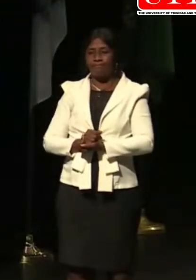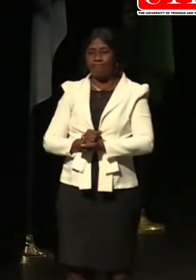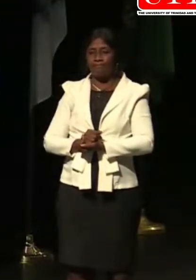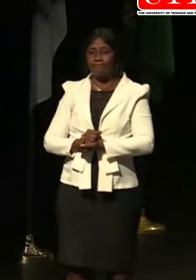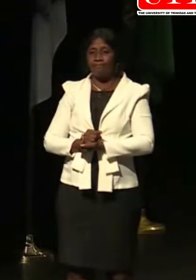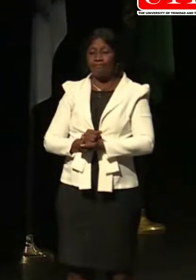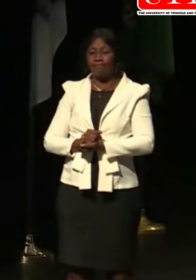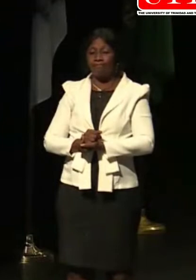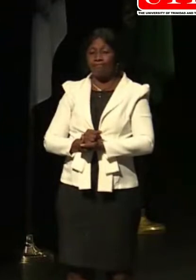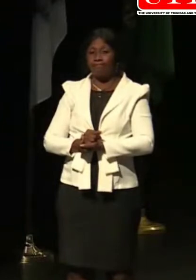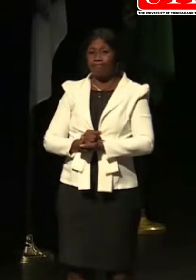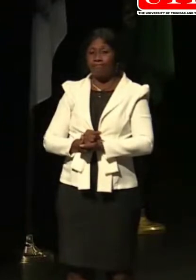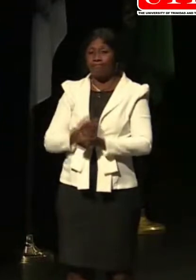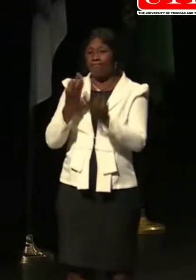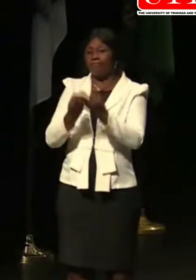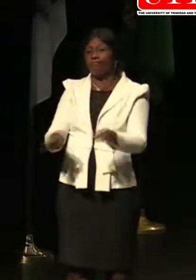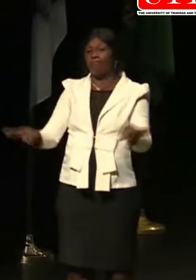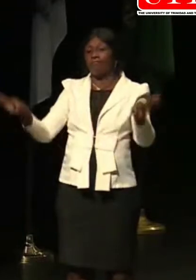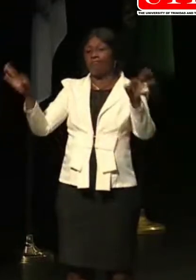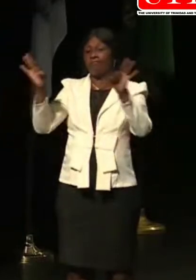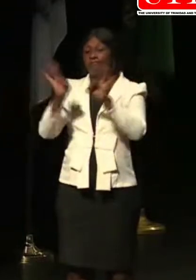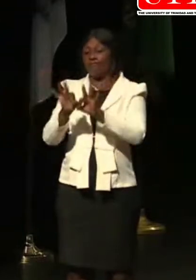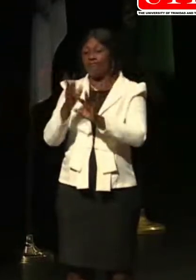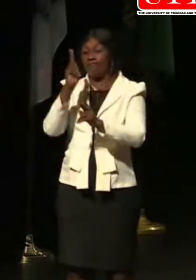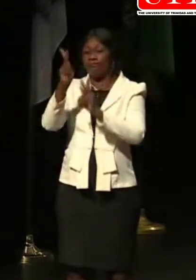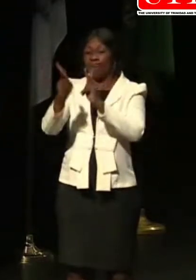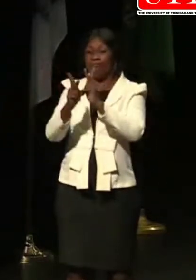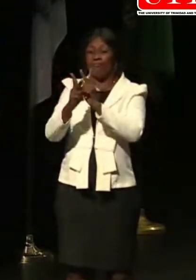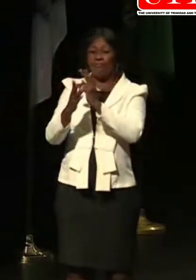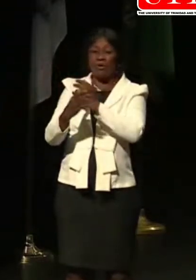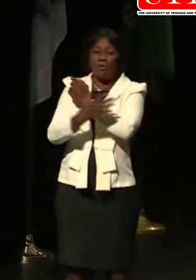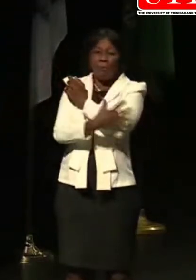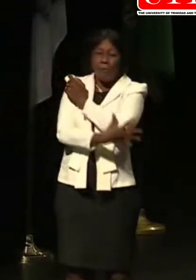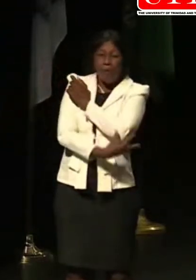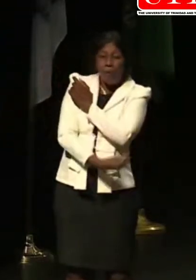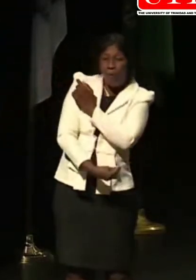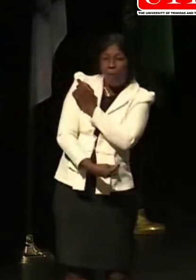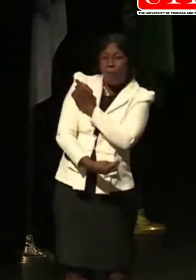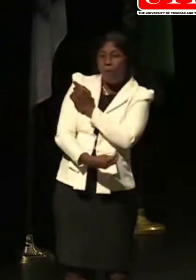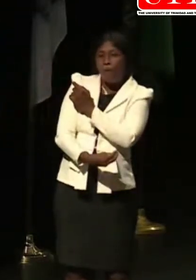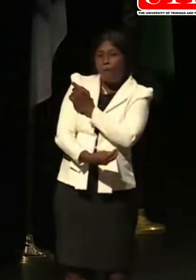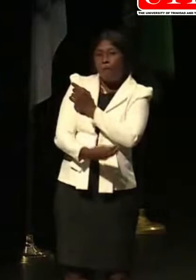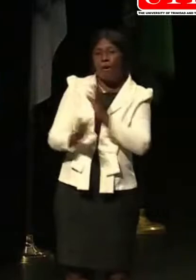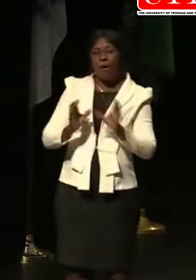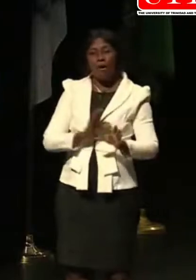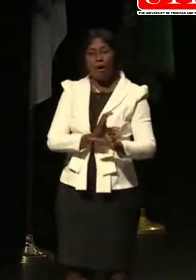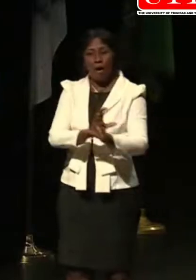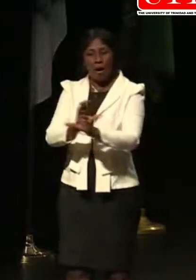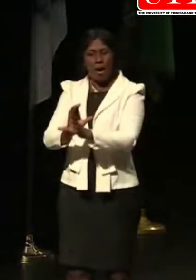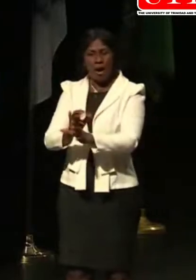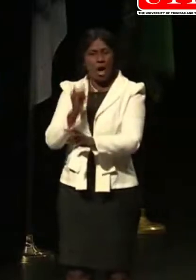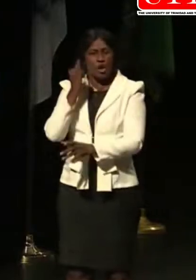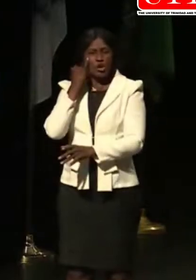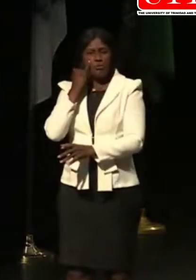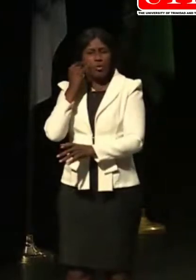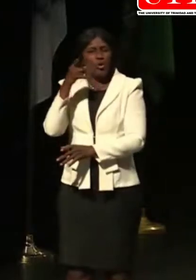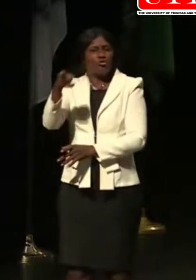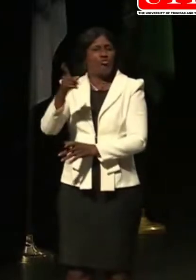The care for the poor is part of the golden rule. How would you like to be treated if you were in that position?